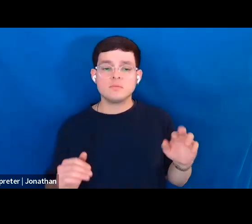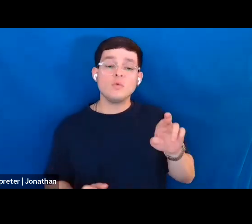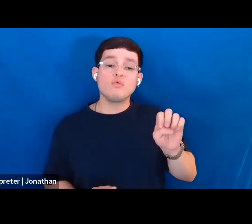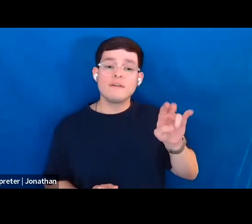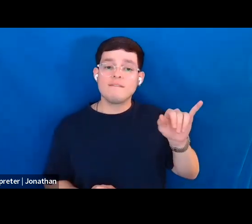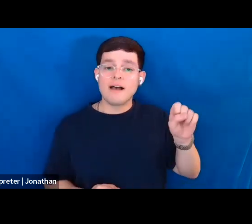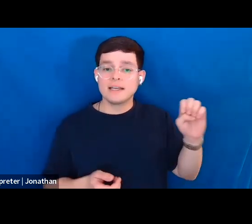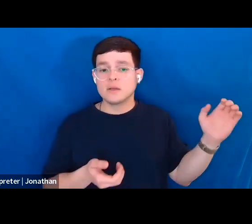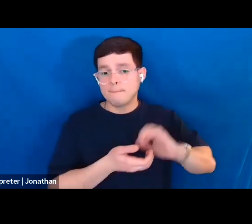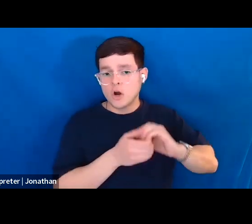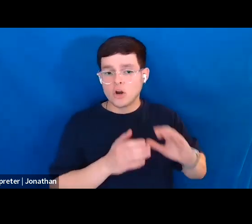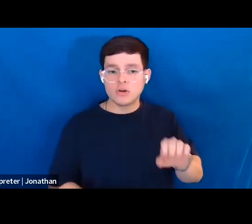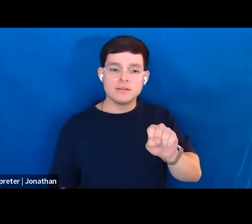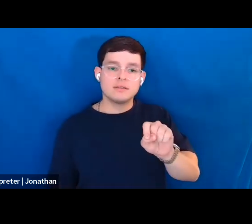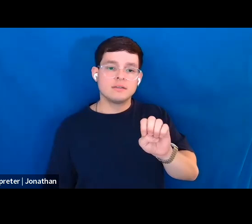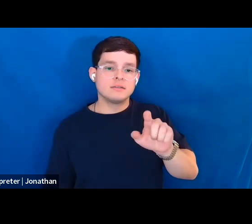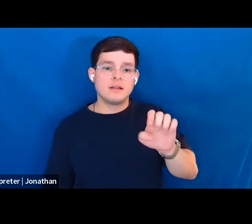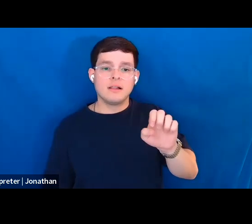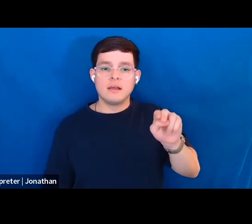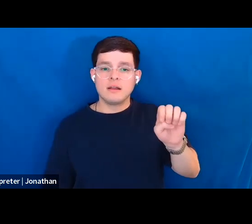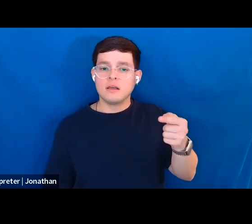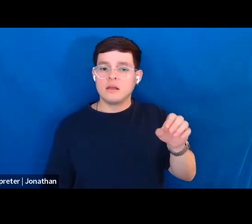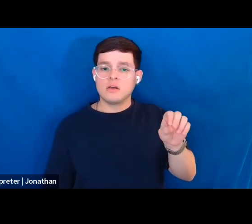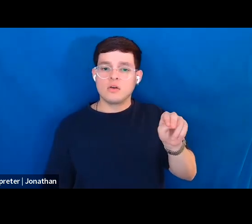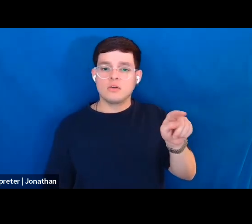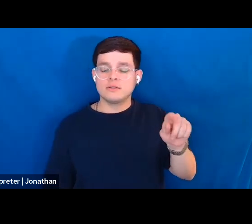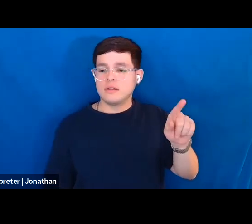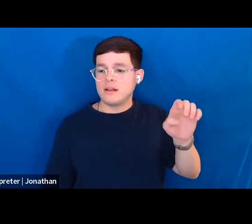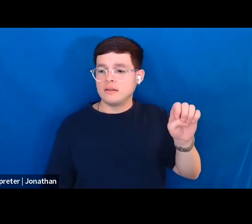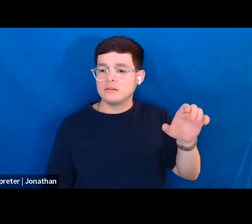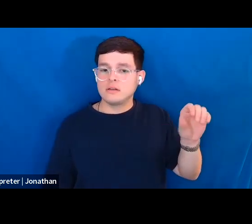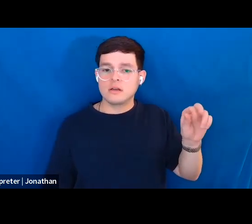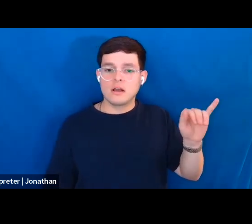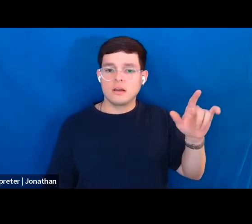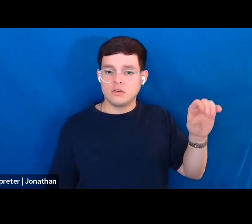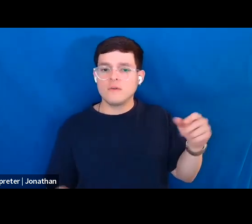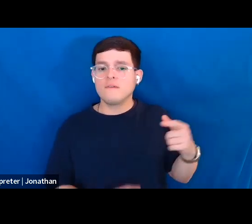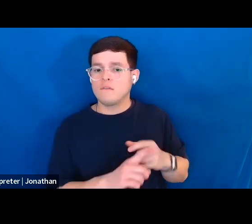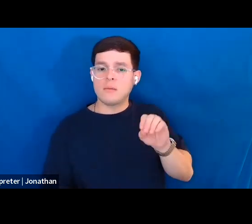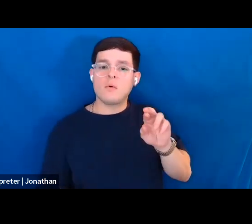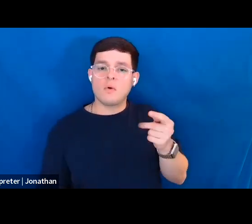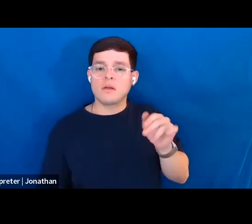partners, Selene Gonzalez Carrillo from Organic Oneness,